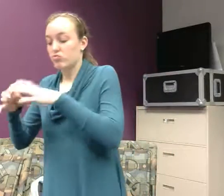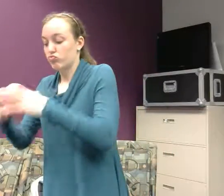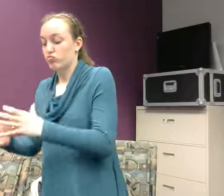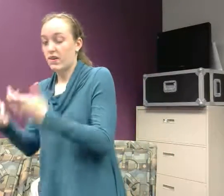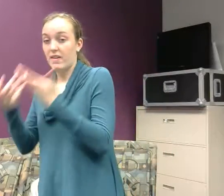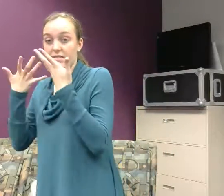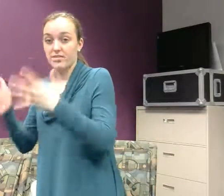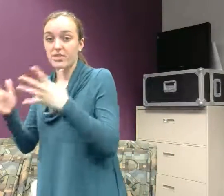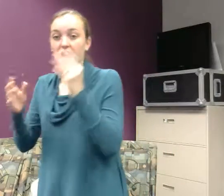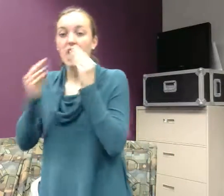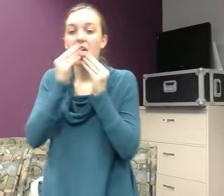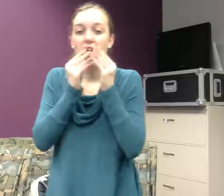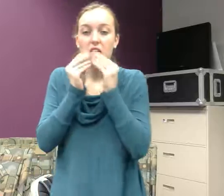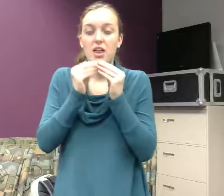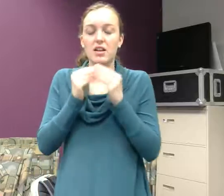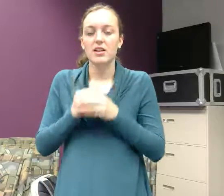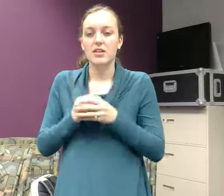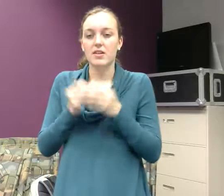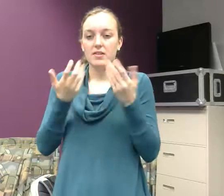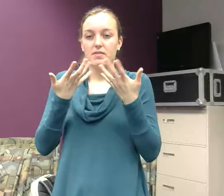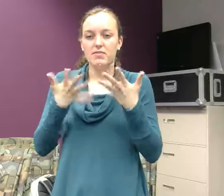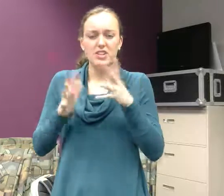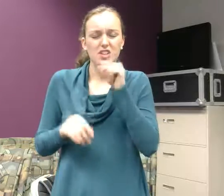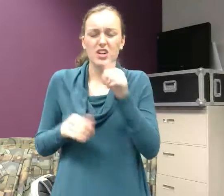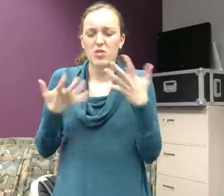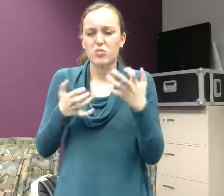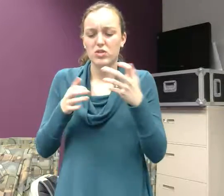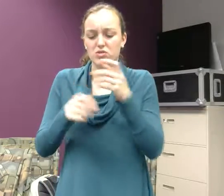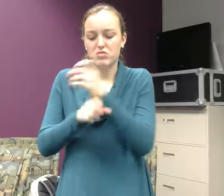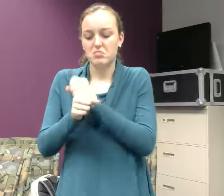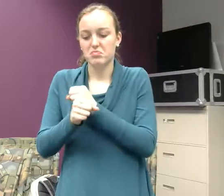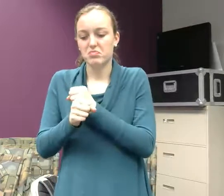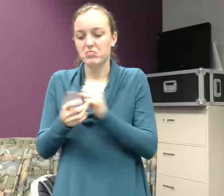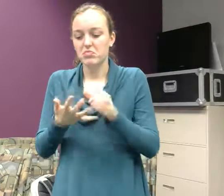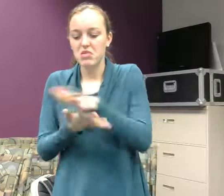you start. You don't mix the solutions. Right? So go ahead and give that a whirl.